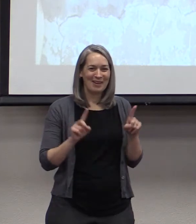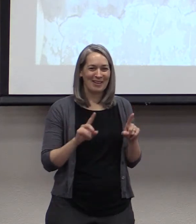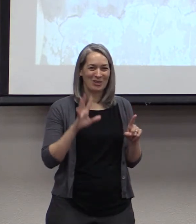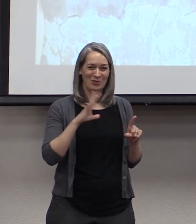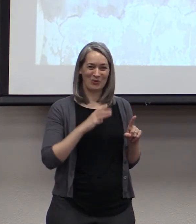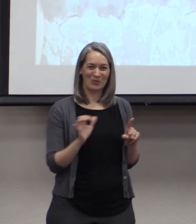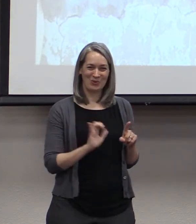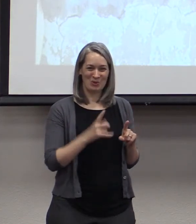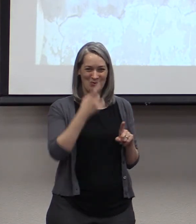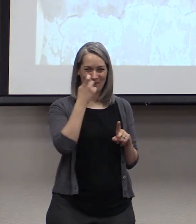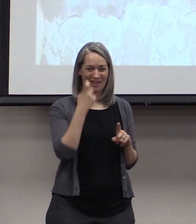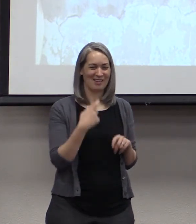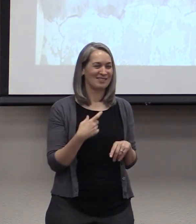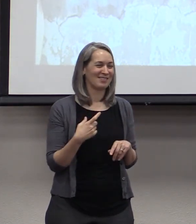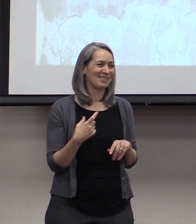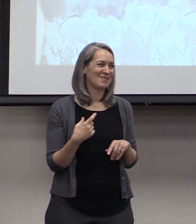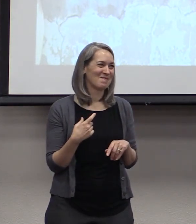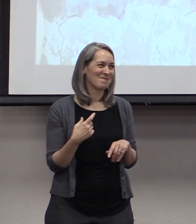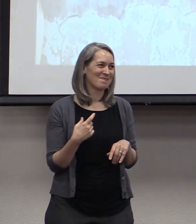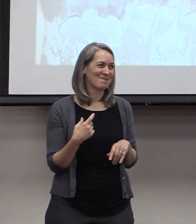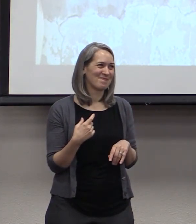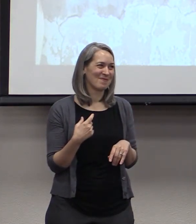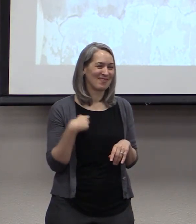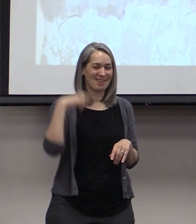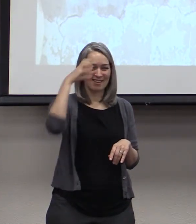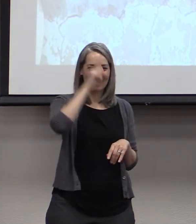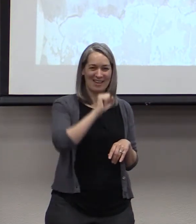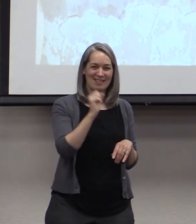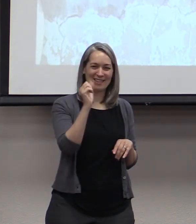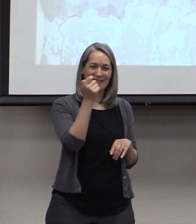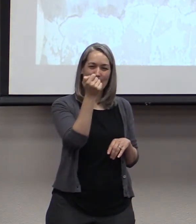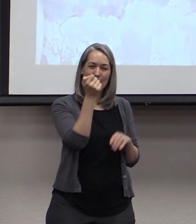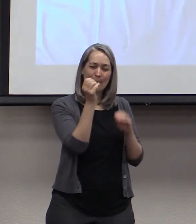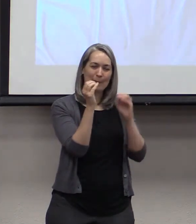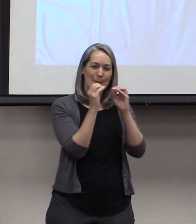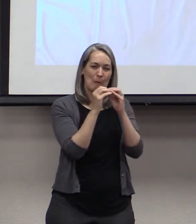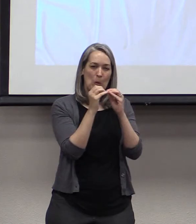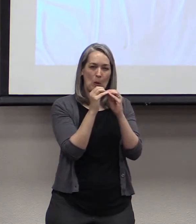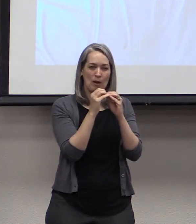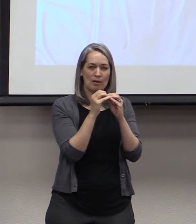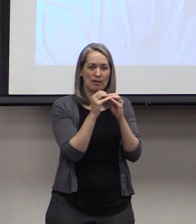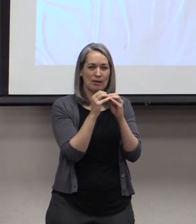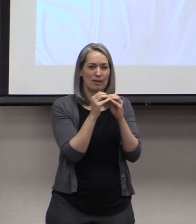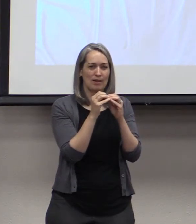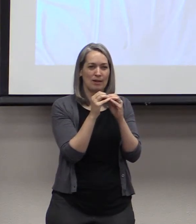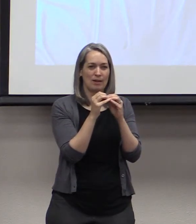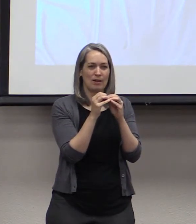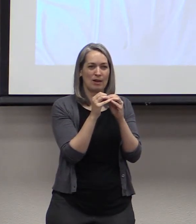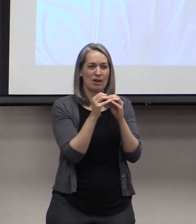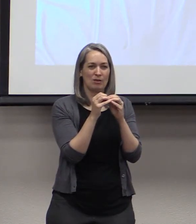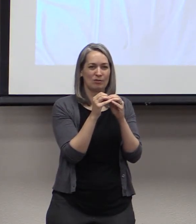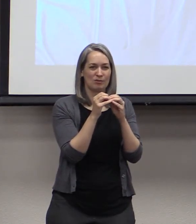cool too, because it was I guess a little bit more of like a tangible